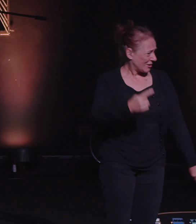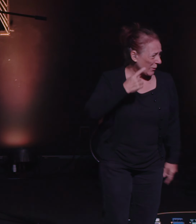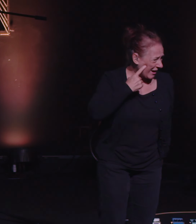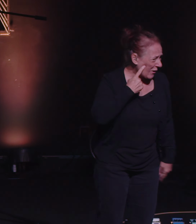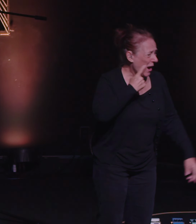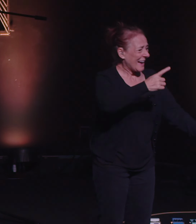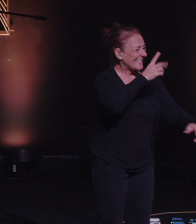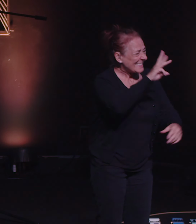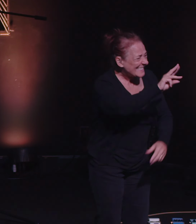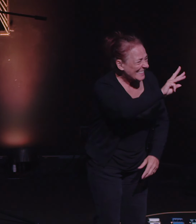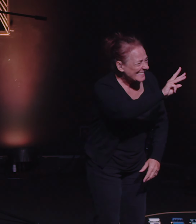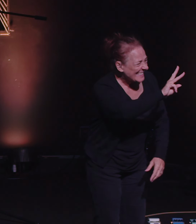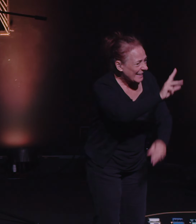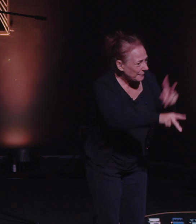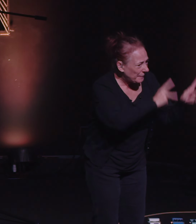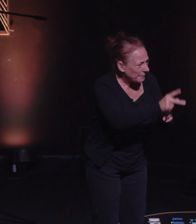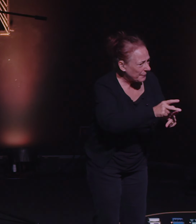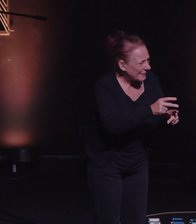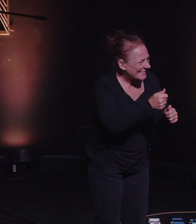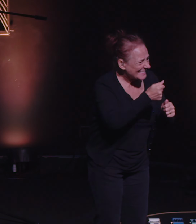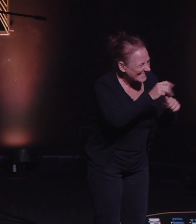just said?